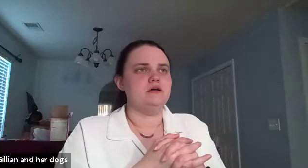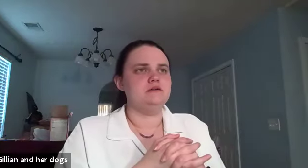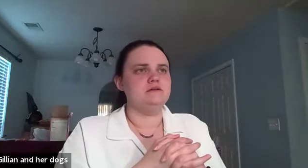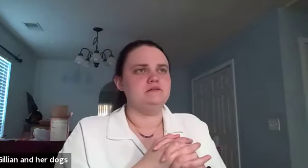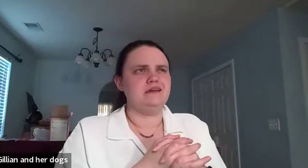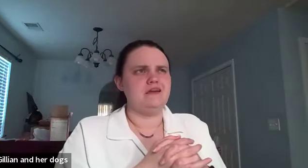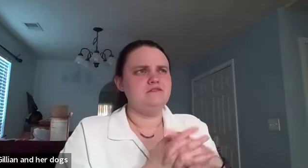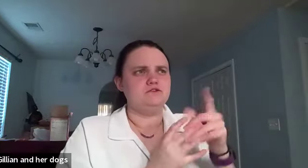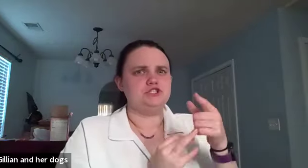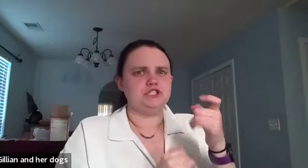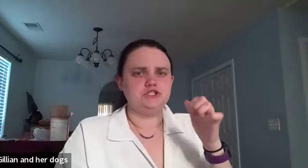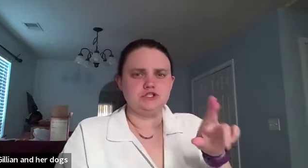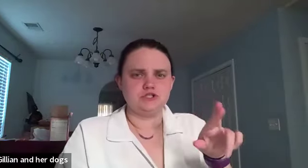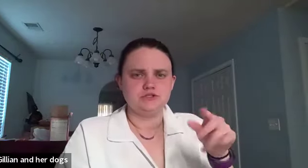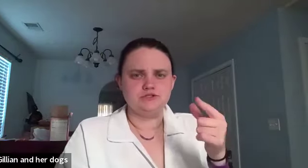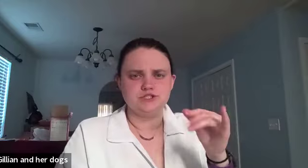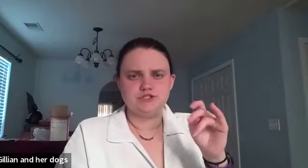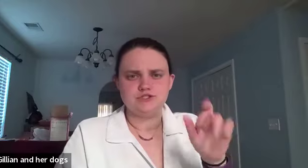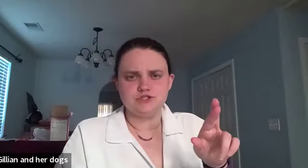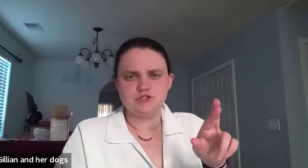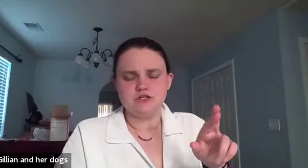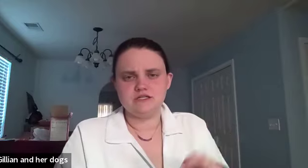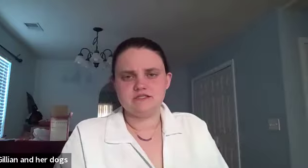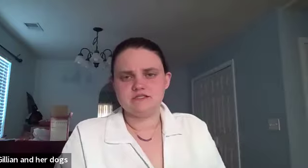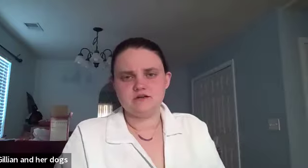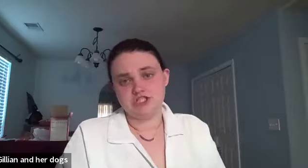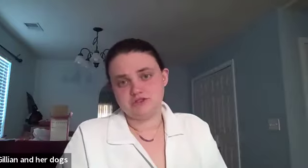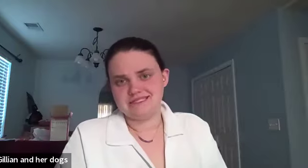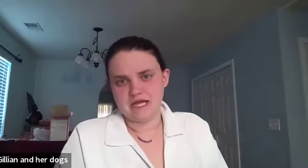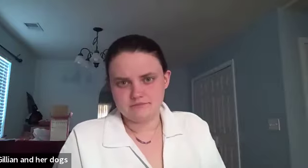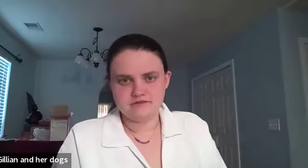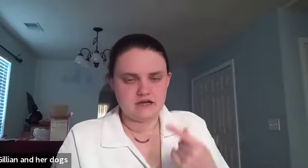But like I think for ginger cookies or ginger snap